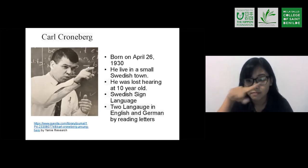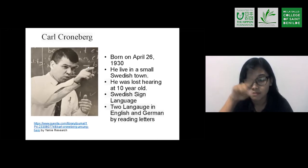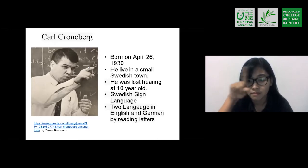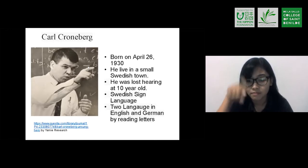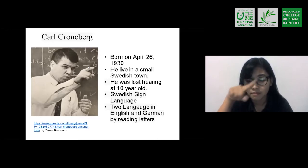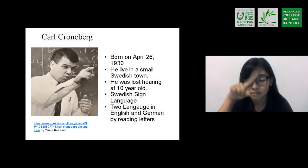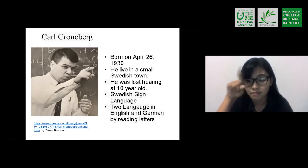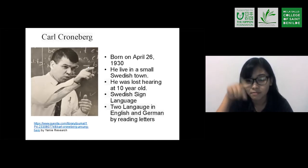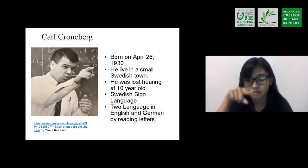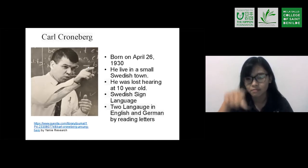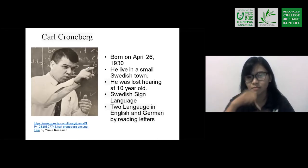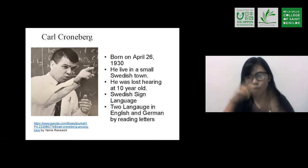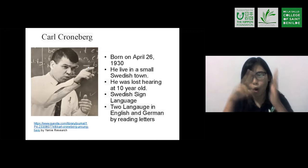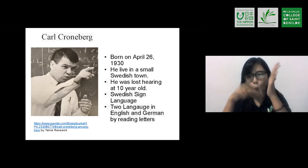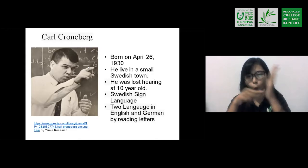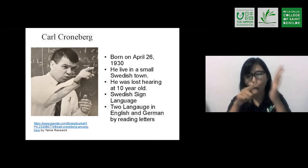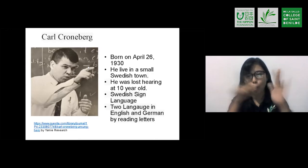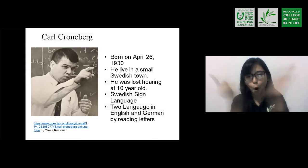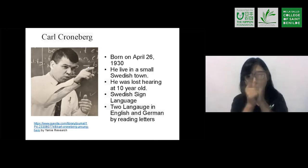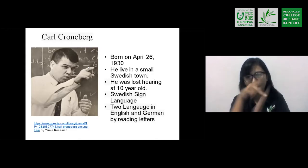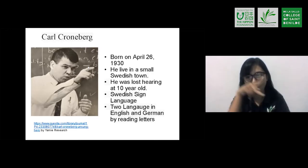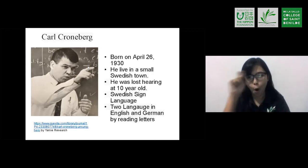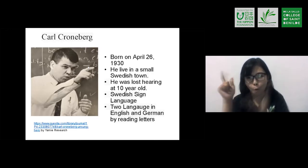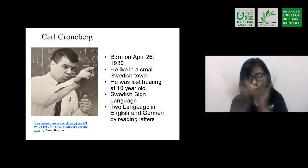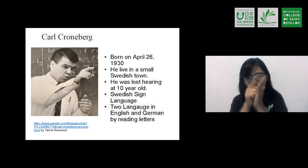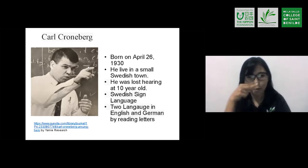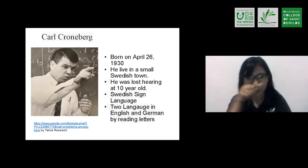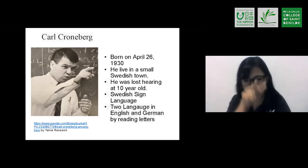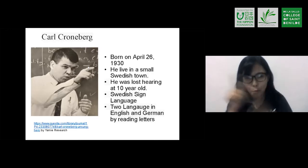live? Anyone?